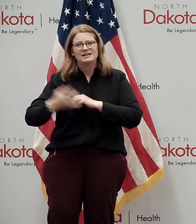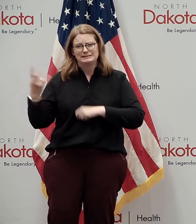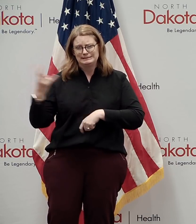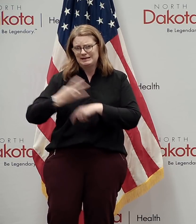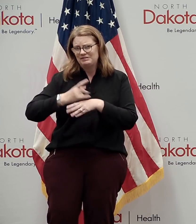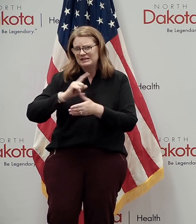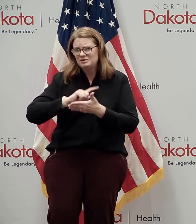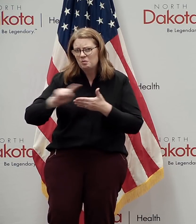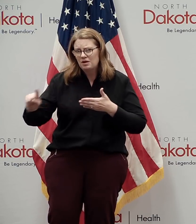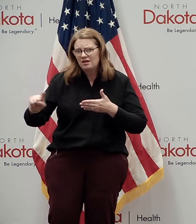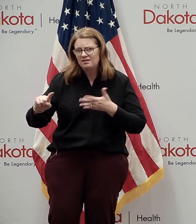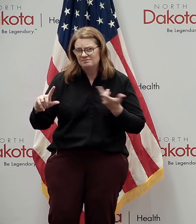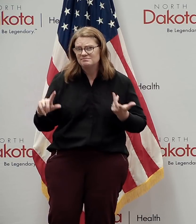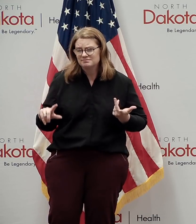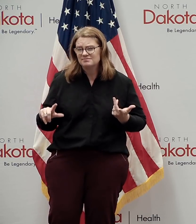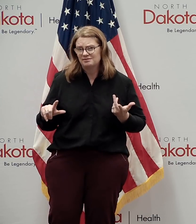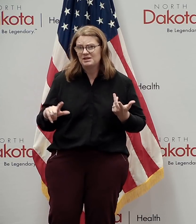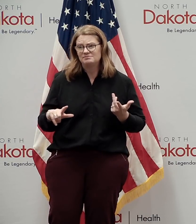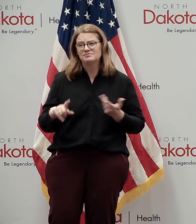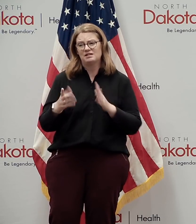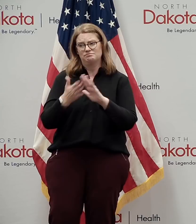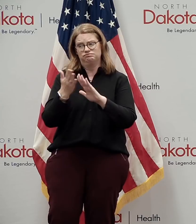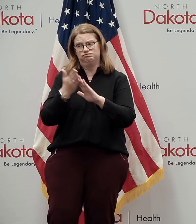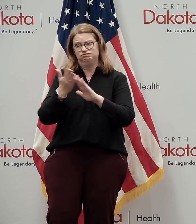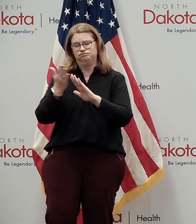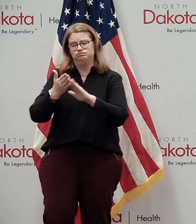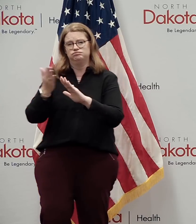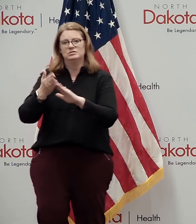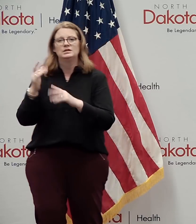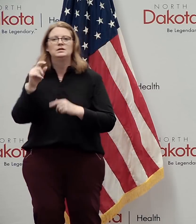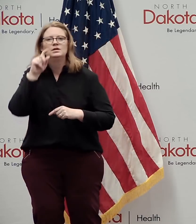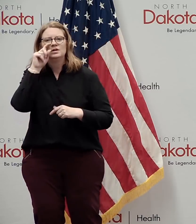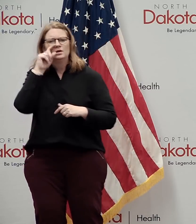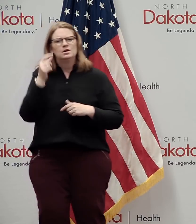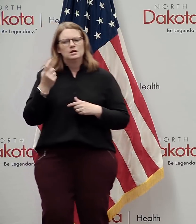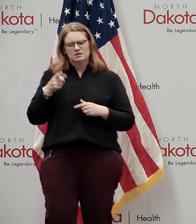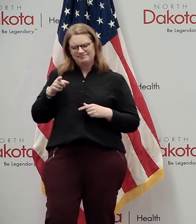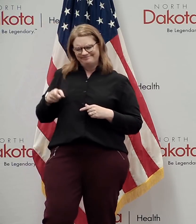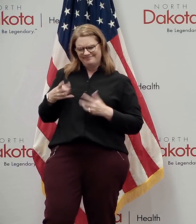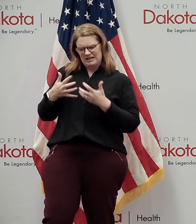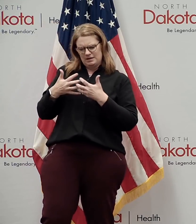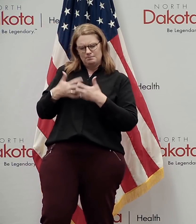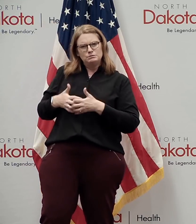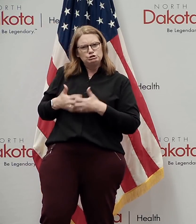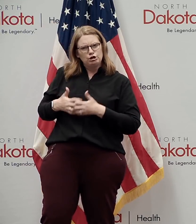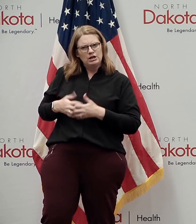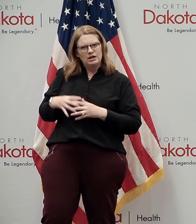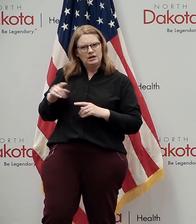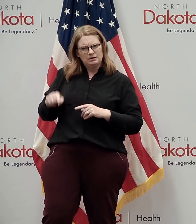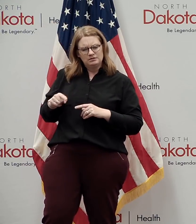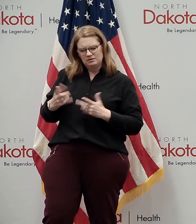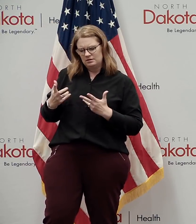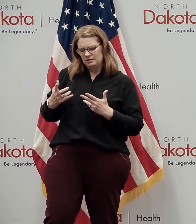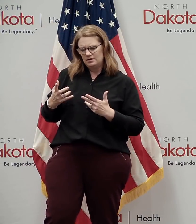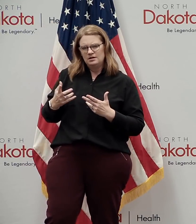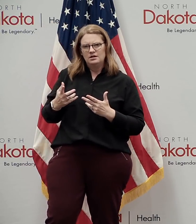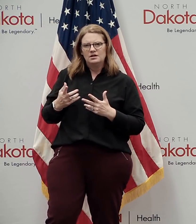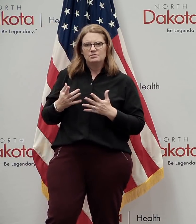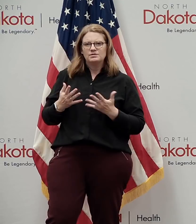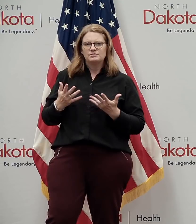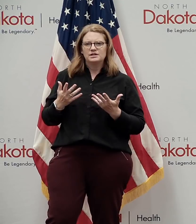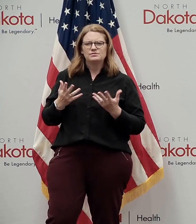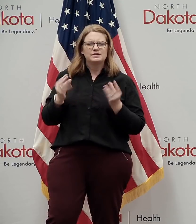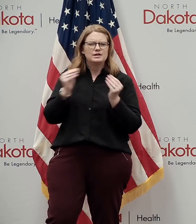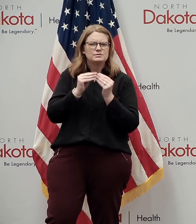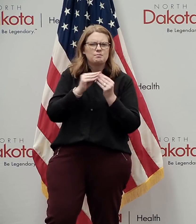day. And one of the high volume machines, and we'll likely put out more information when we have more, because